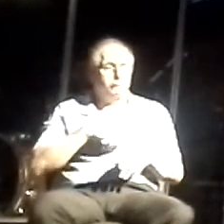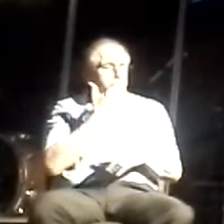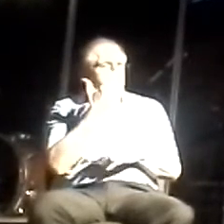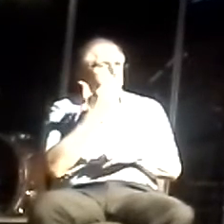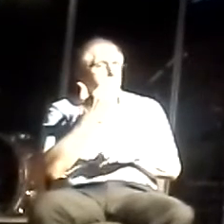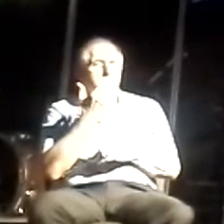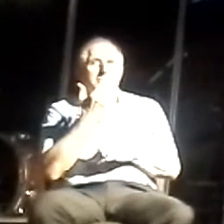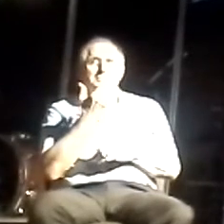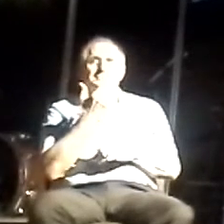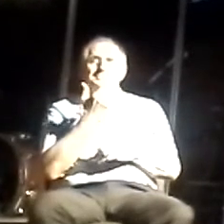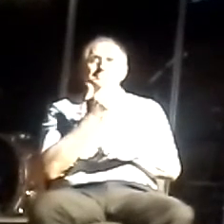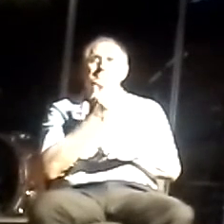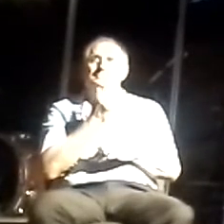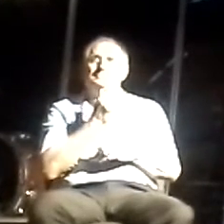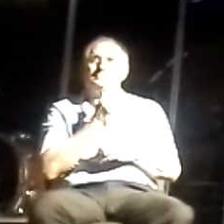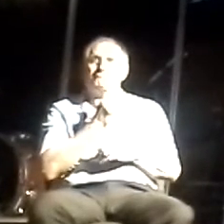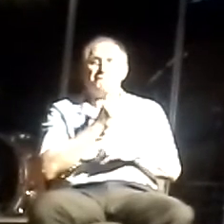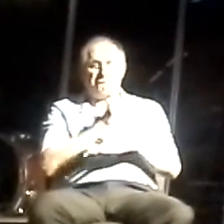upset.